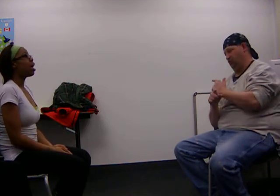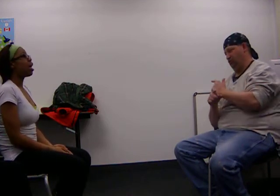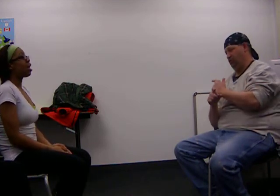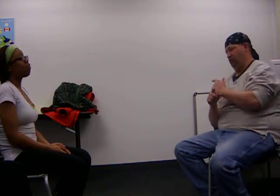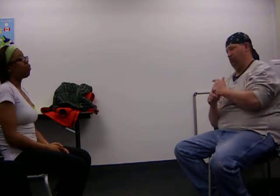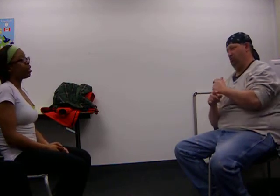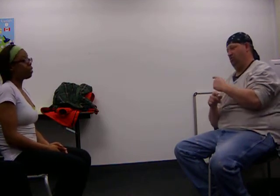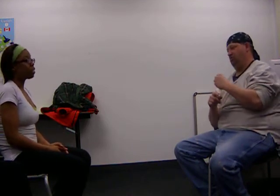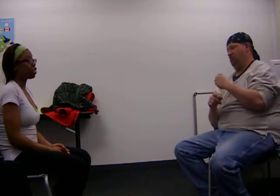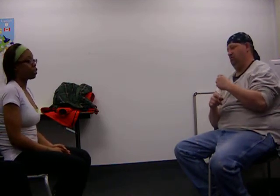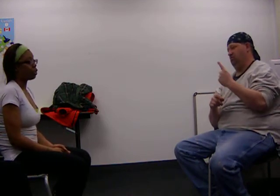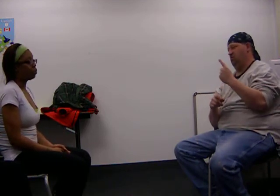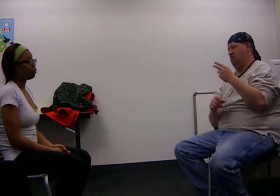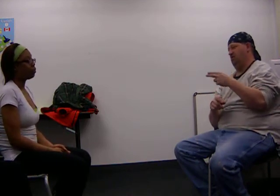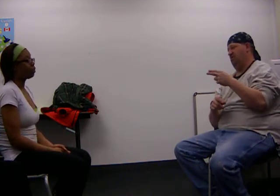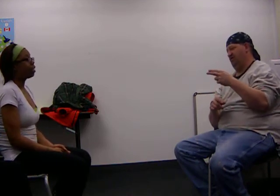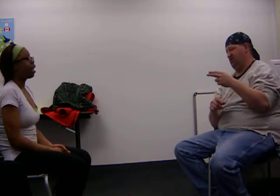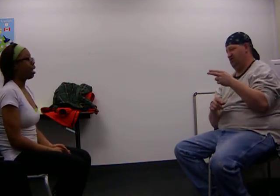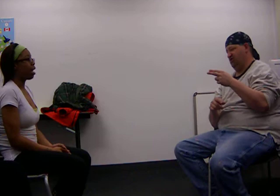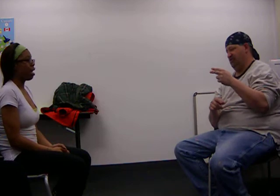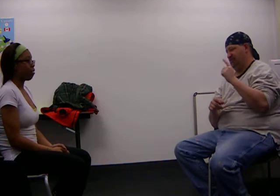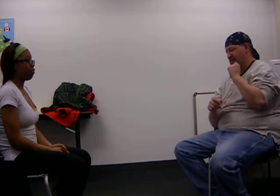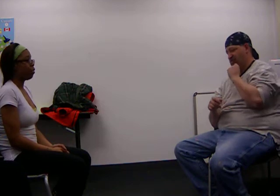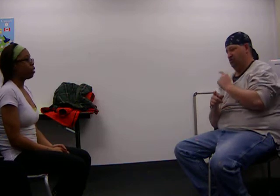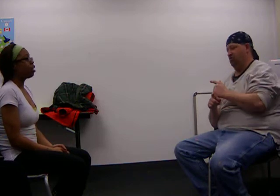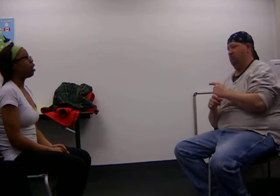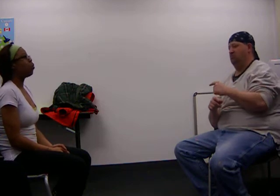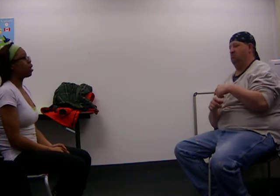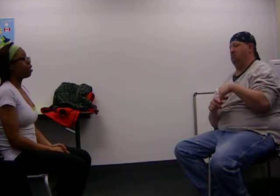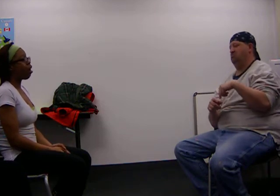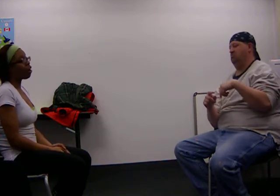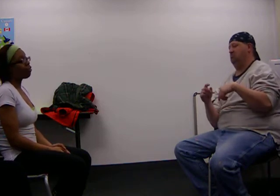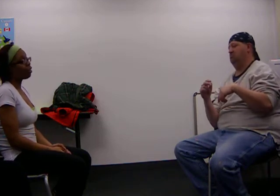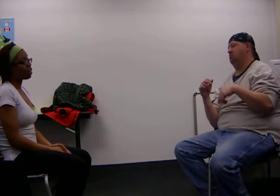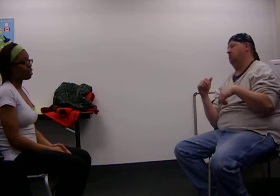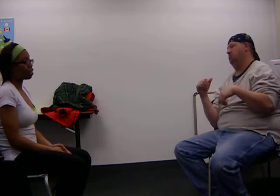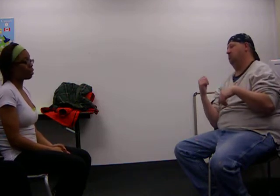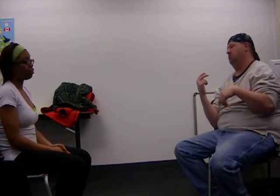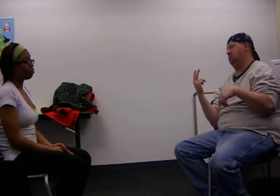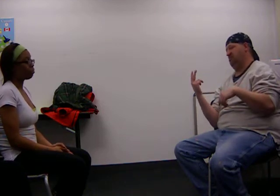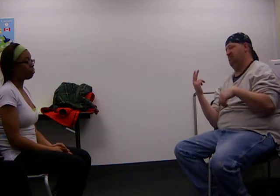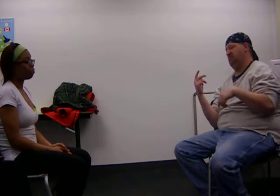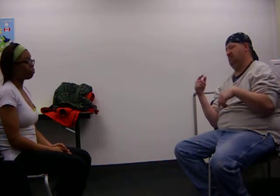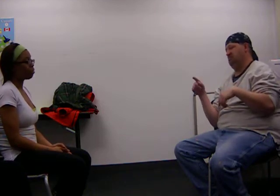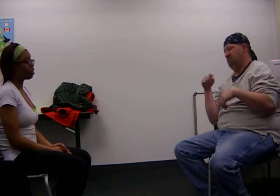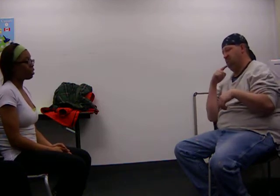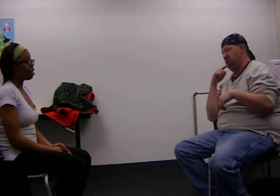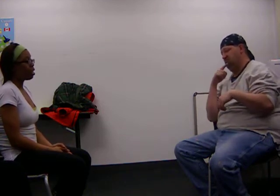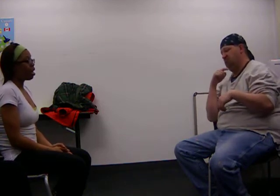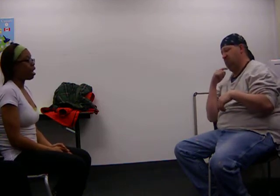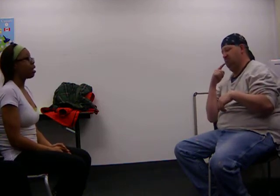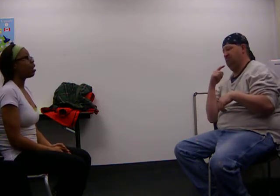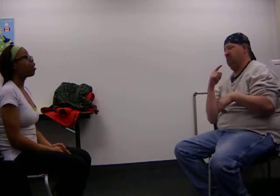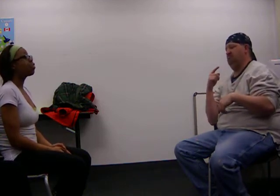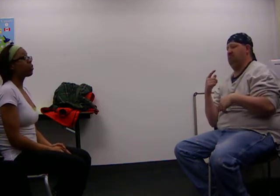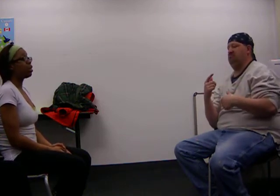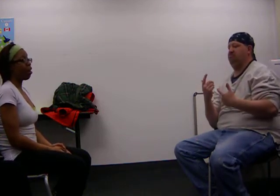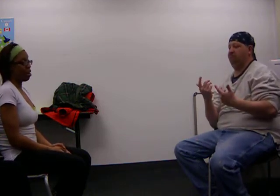and I have one deaf sister, and I have one hard of hearing sister, and then the other 3 are